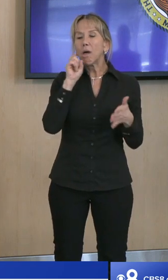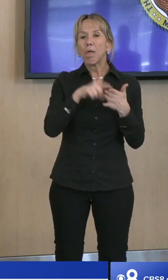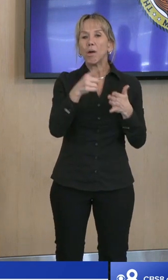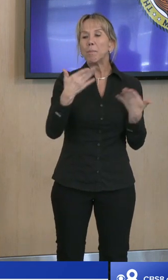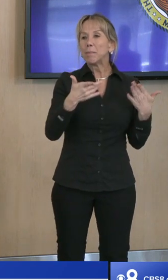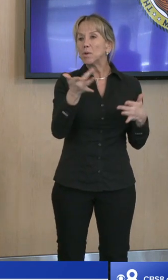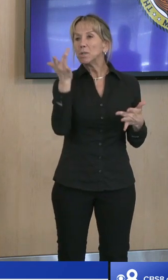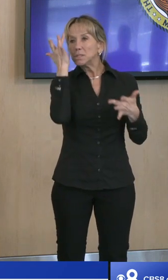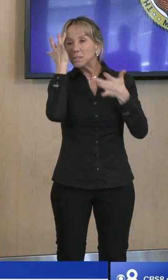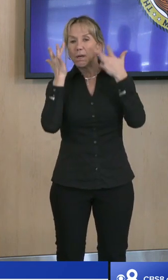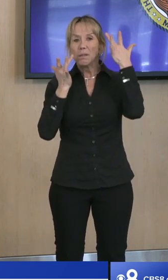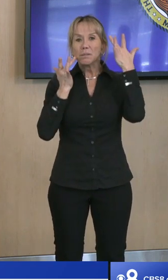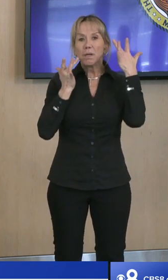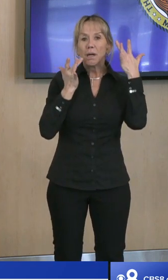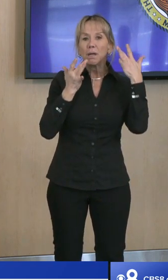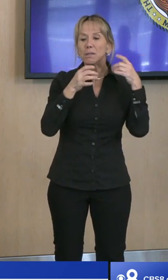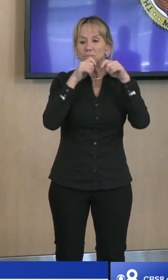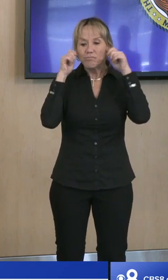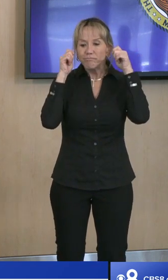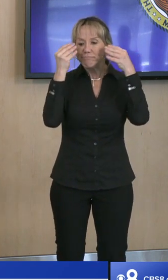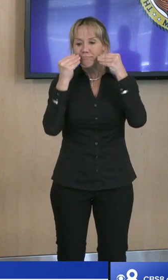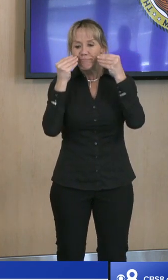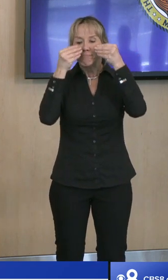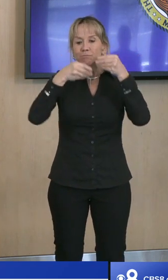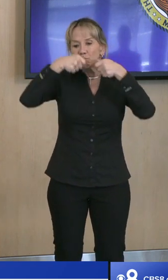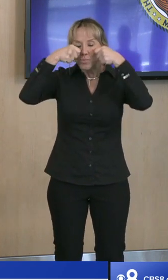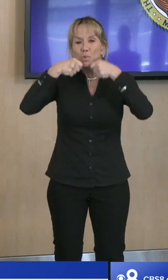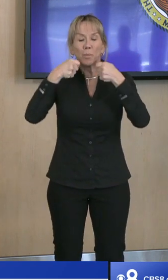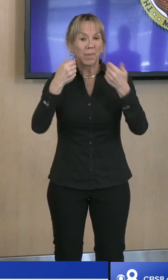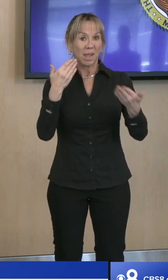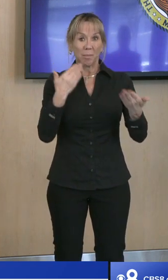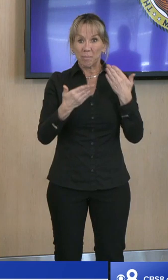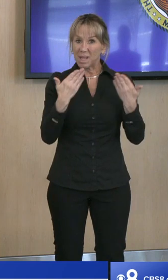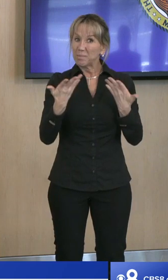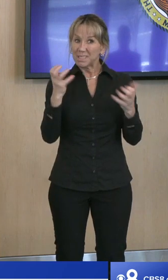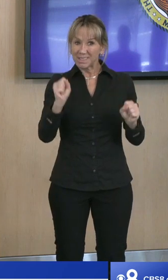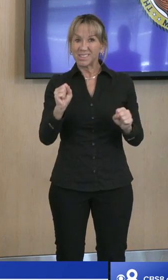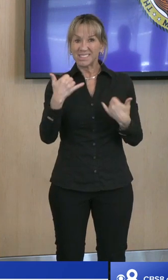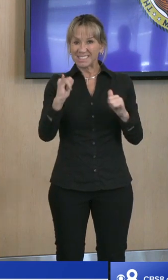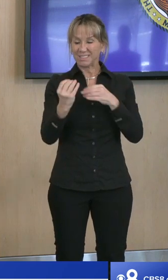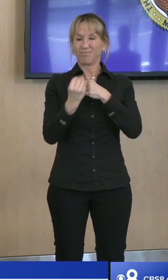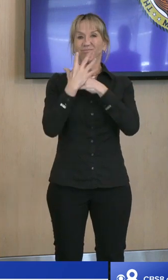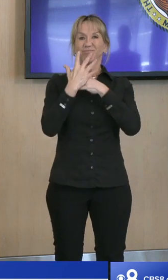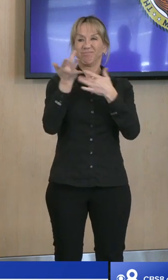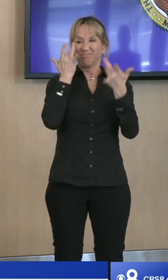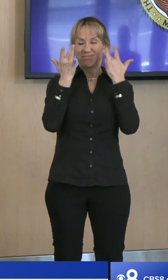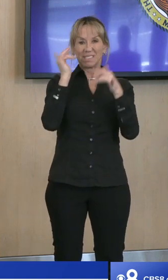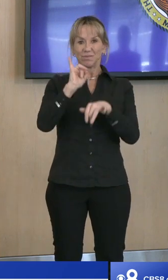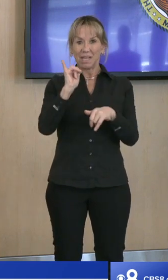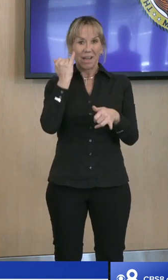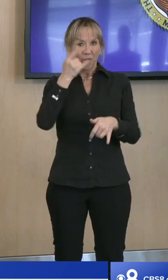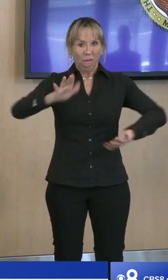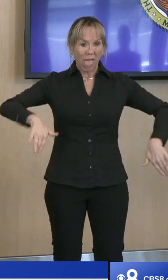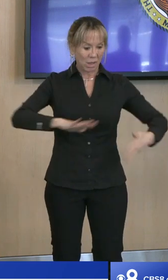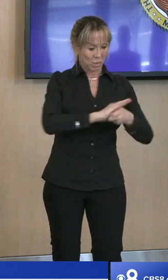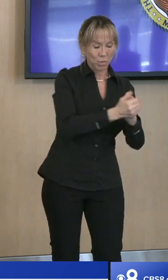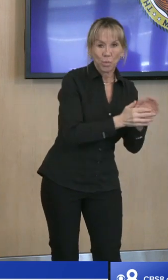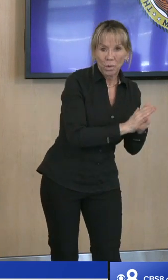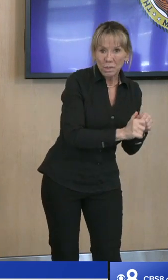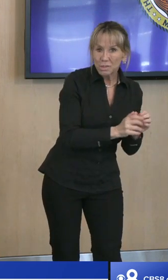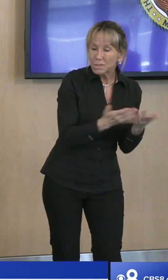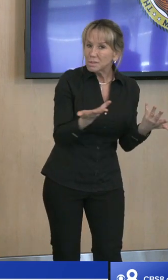be potentially infecting yourself if you haven't washed your hands. So everything that we've told you up until this